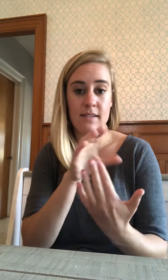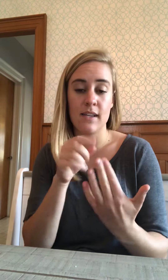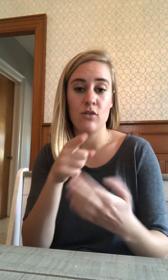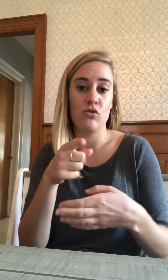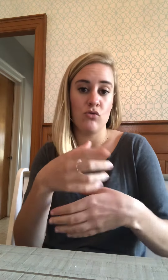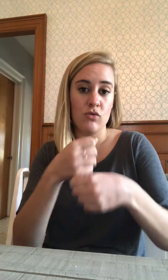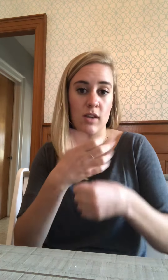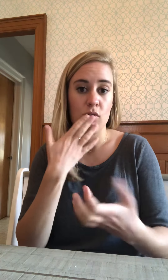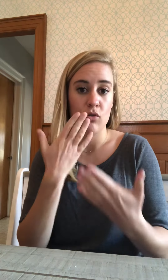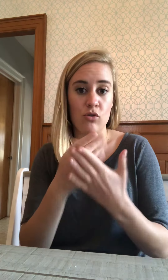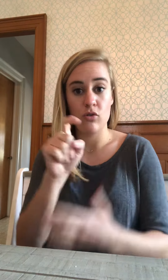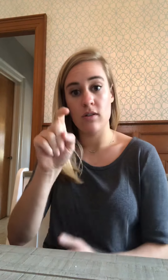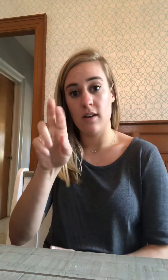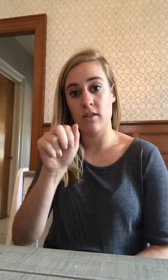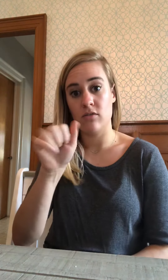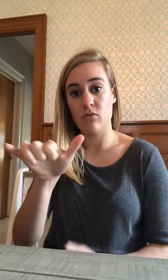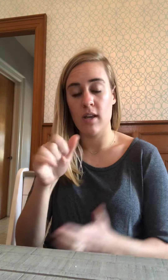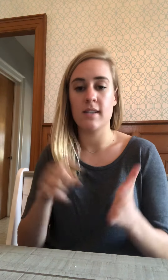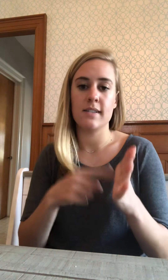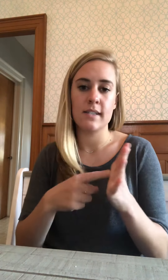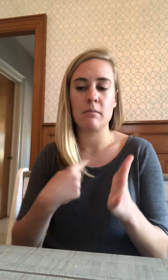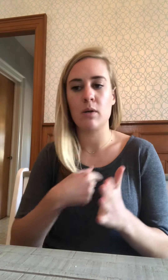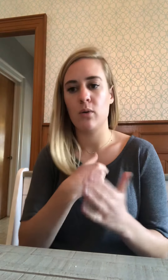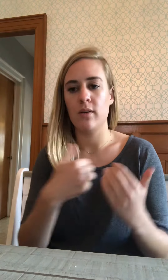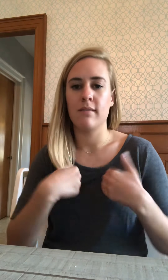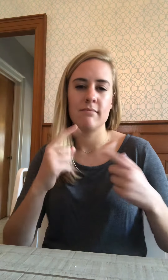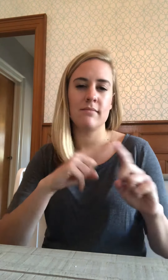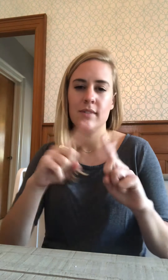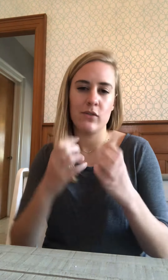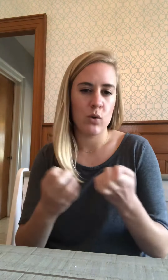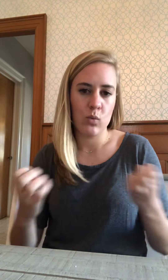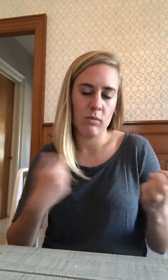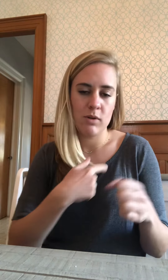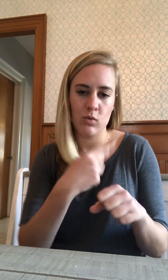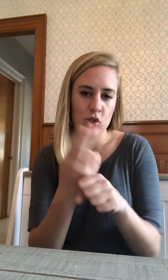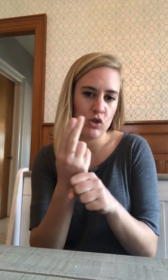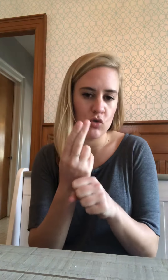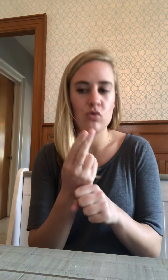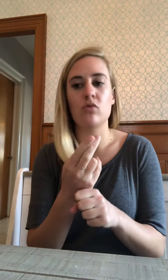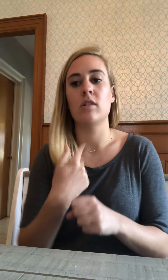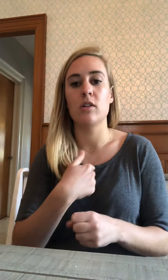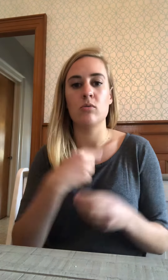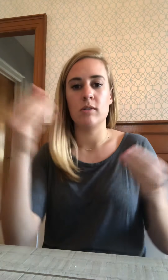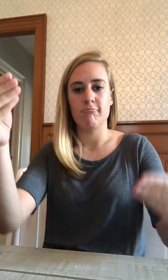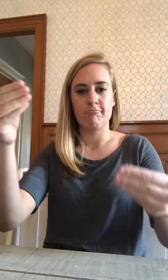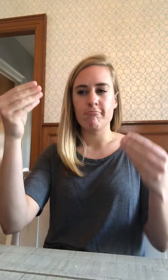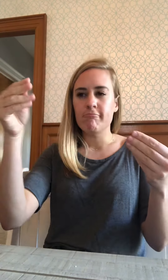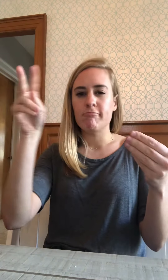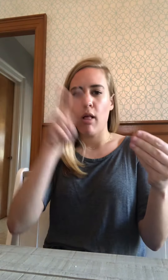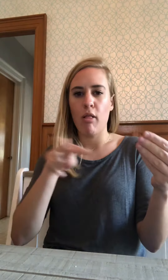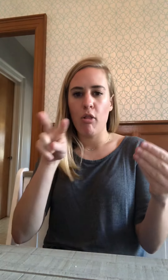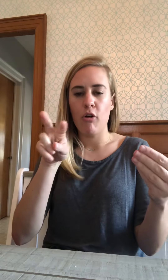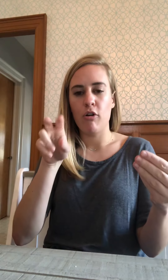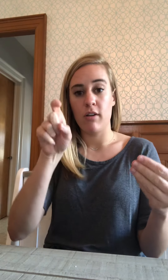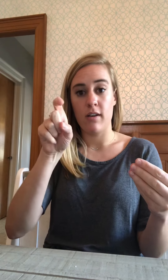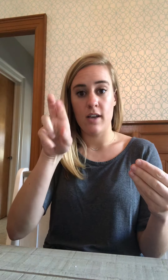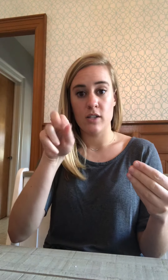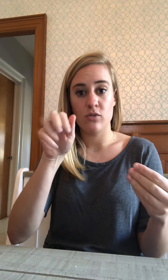sometimes you tape the tube head, and we have all sorts of tricks of the trade. And then we look at the x-rays, and these days mostly it's done with a NOMAD, but it can